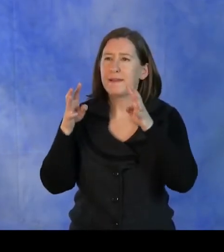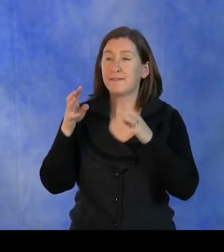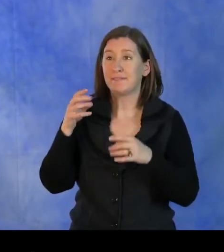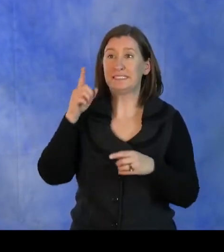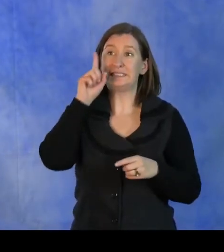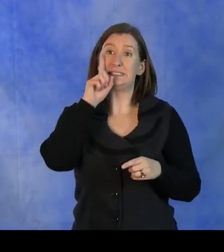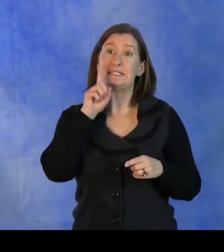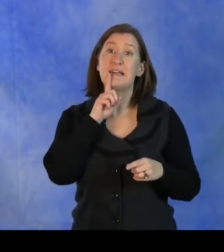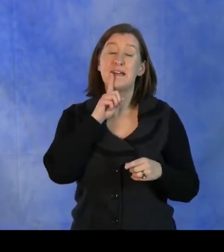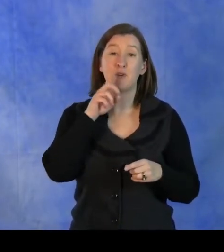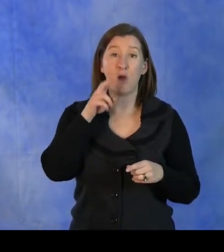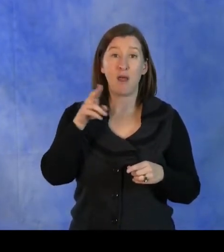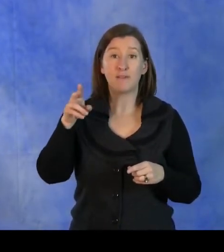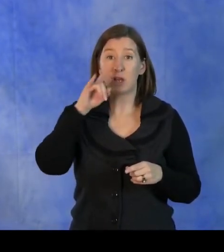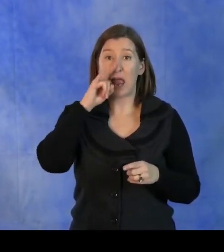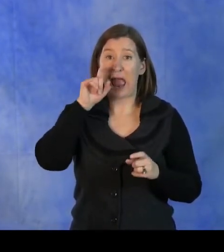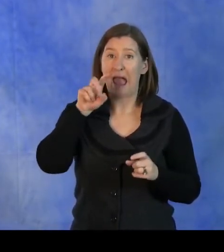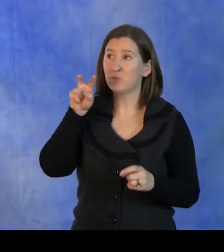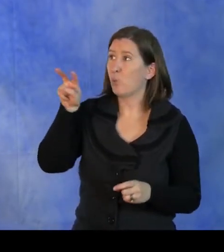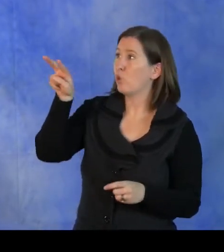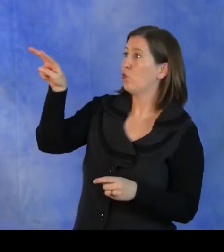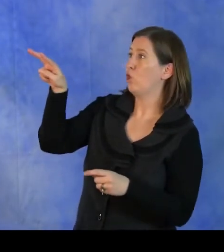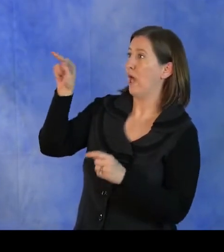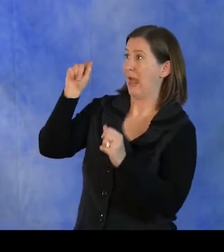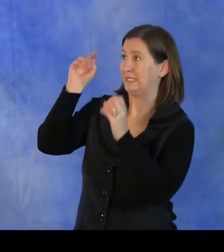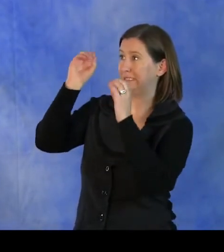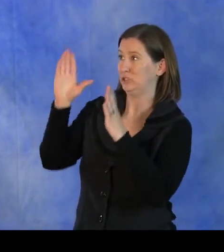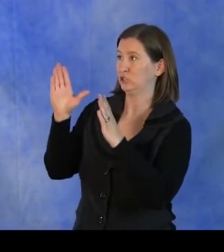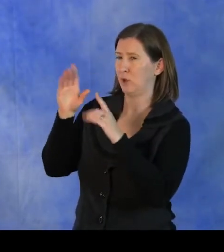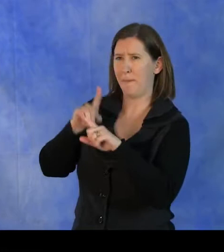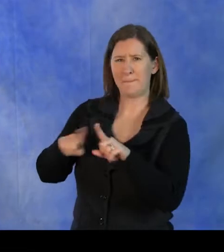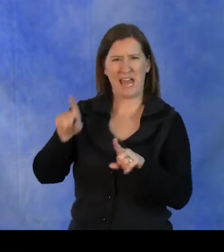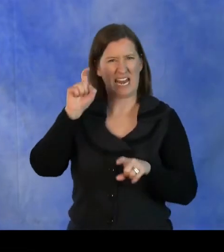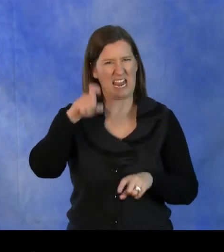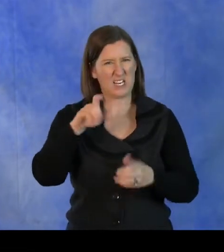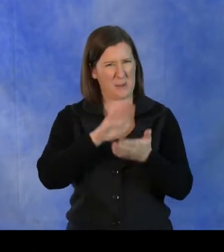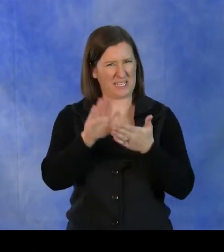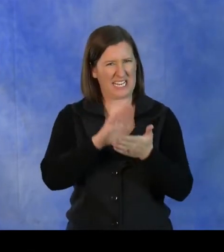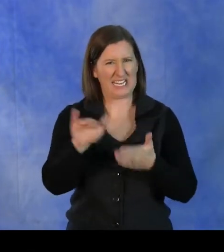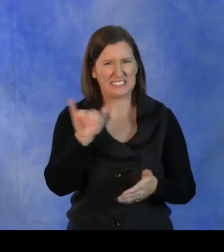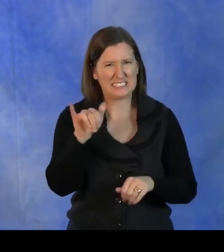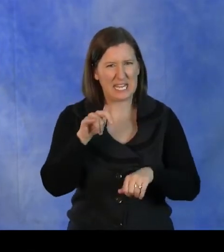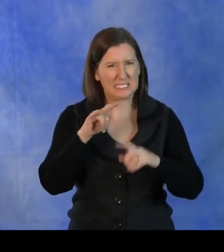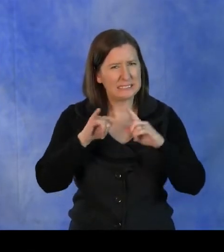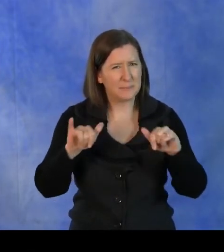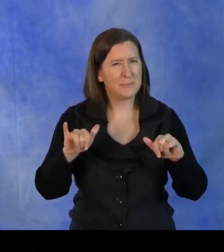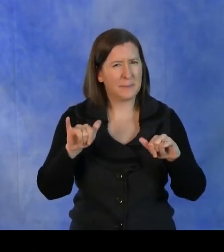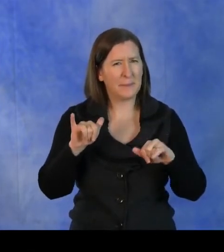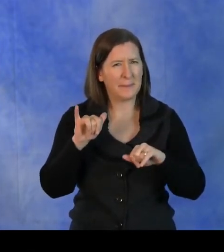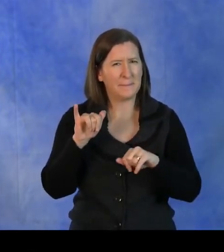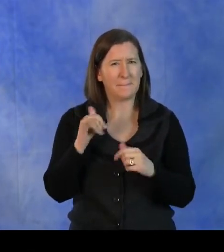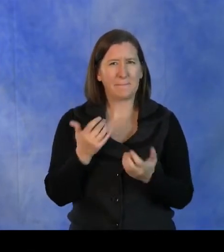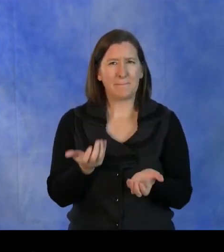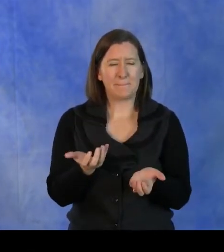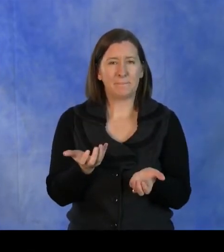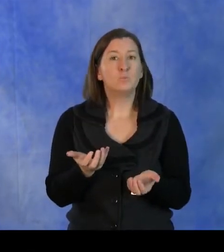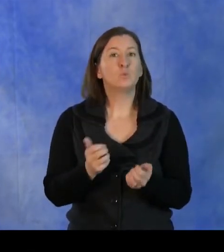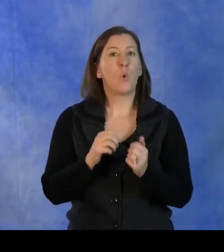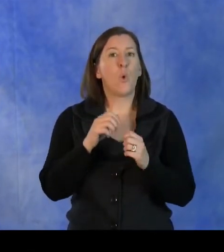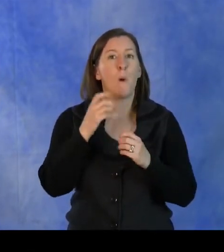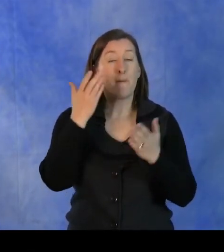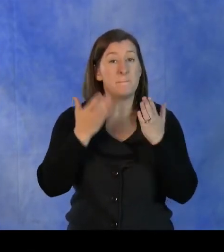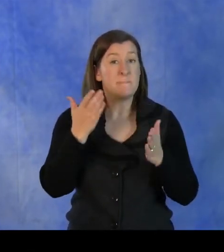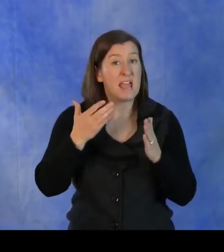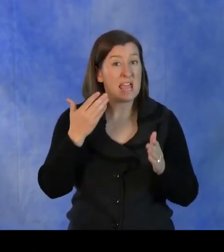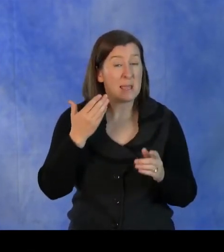So if we are creative, and especially for deaf and hard of hearing students have to watch, they can't watch and clean